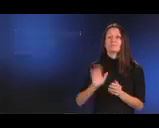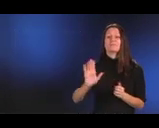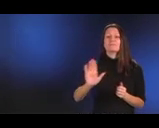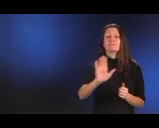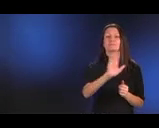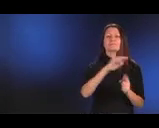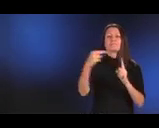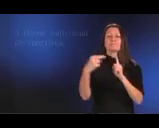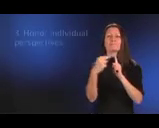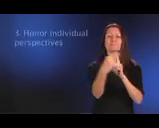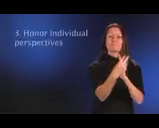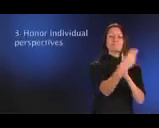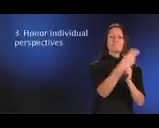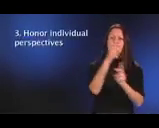honor the individual perspectives,